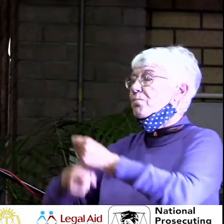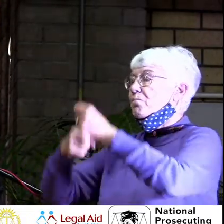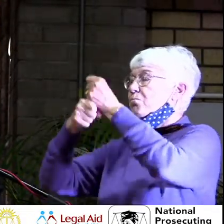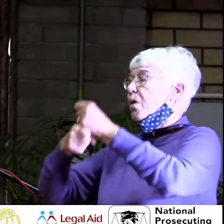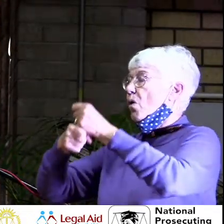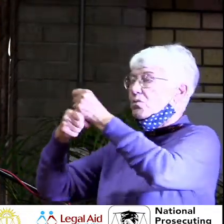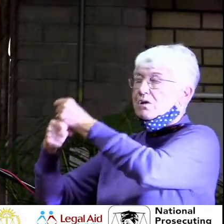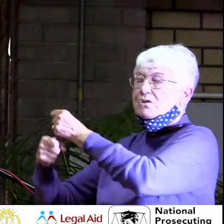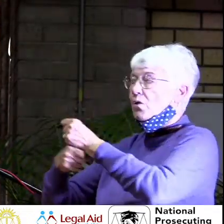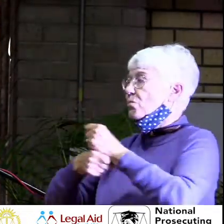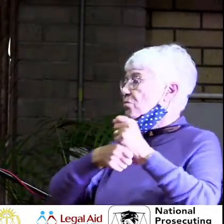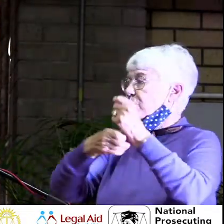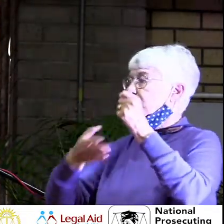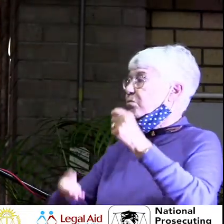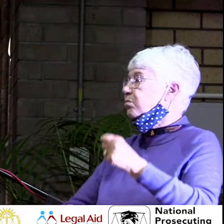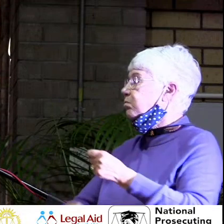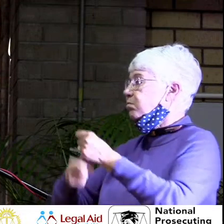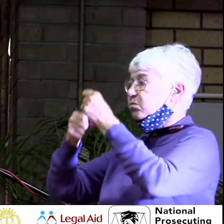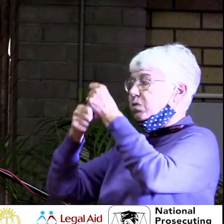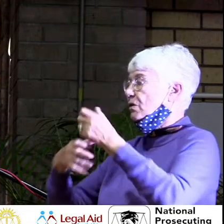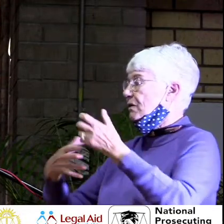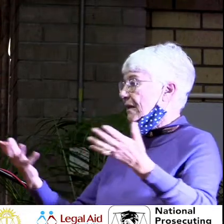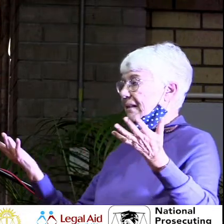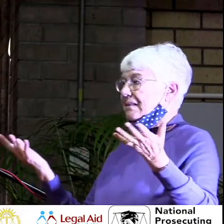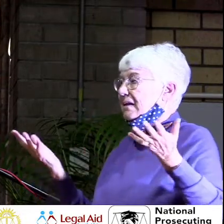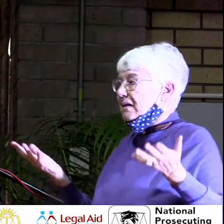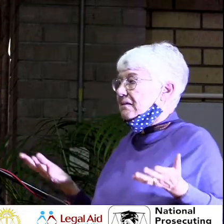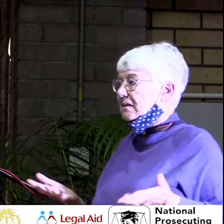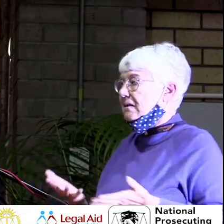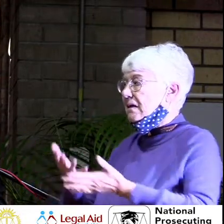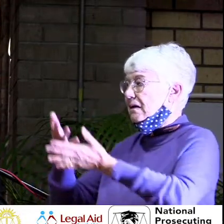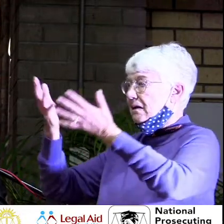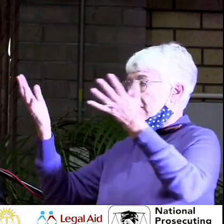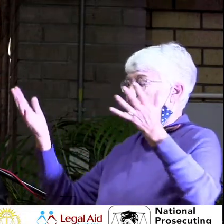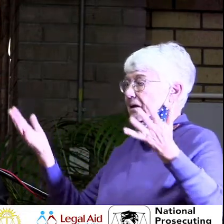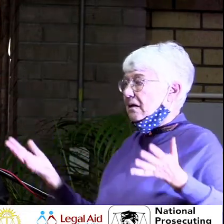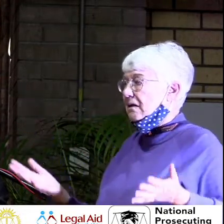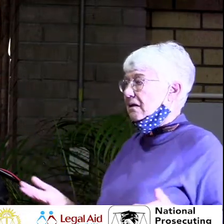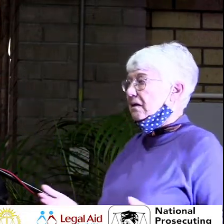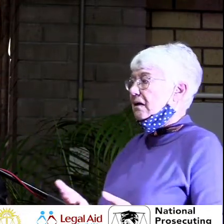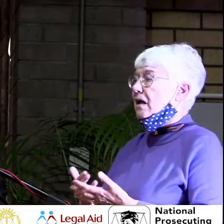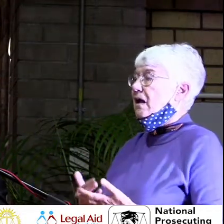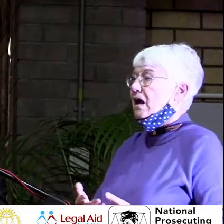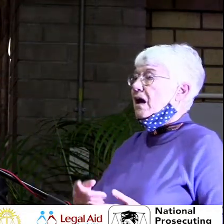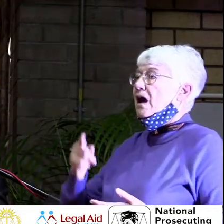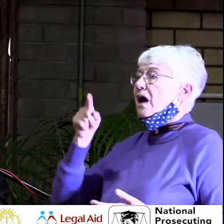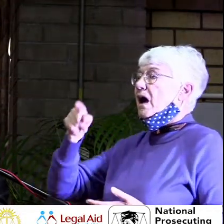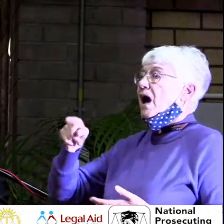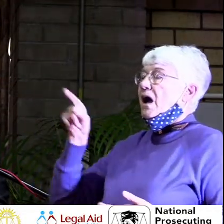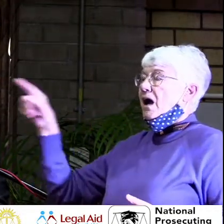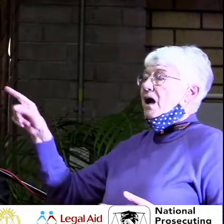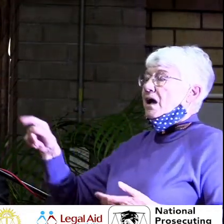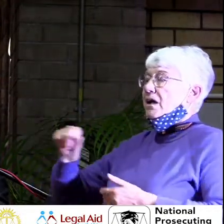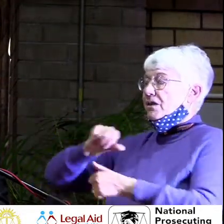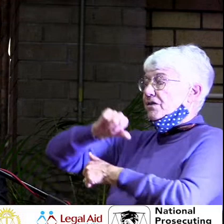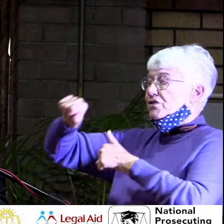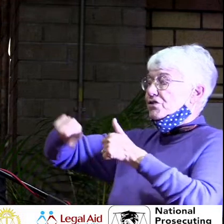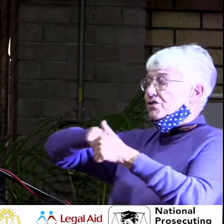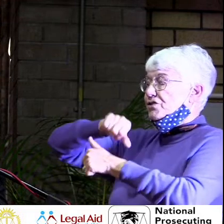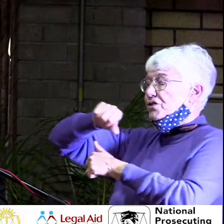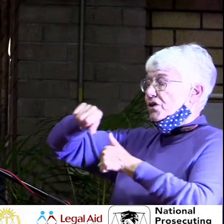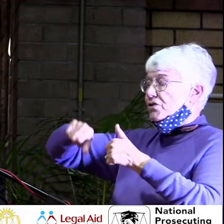The problem is, I mean, there was an issue with Delft around the Tutuzela care centers. We've got 4 in Cape